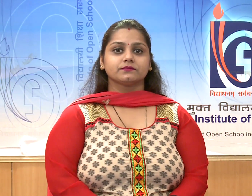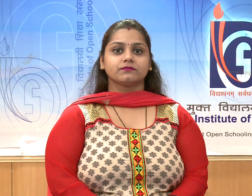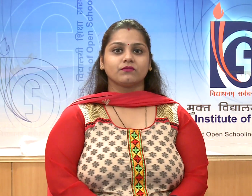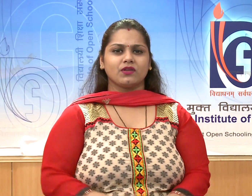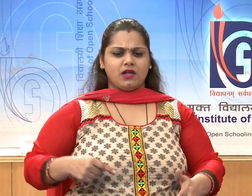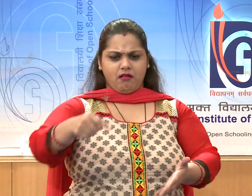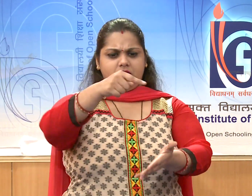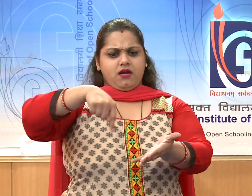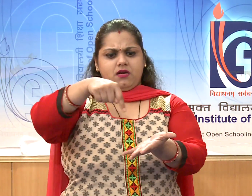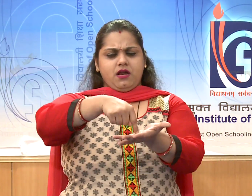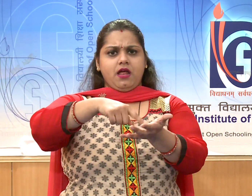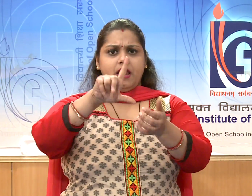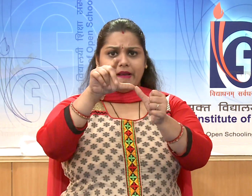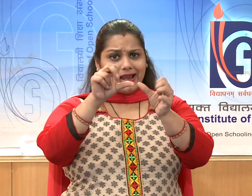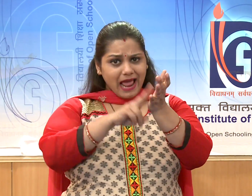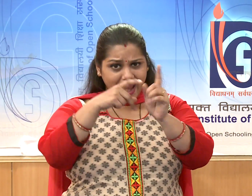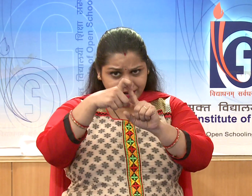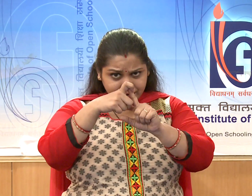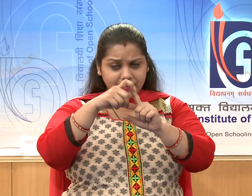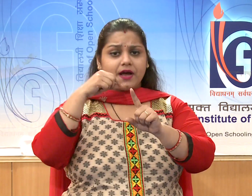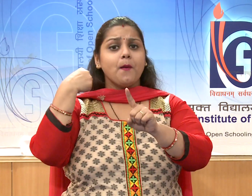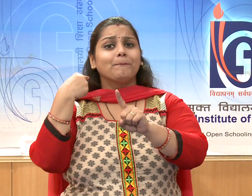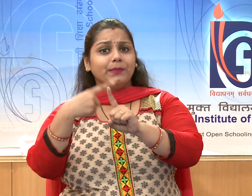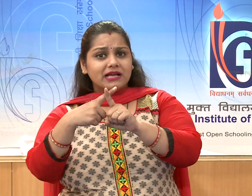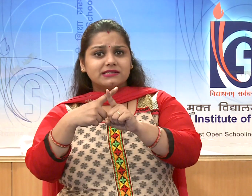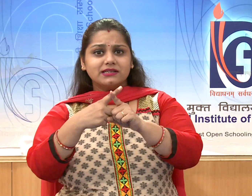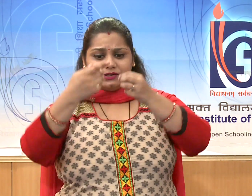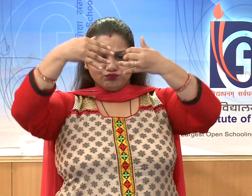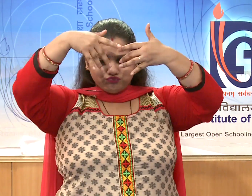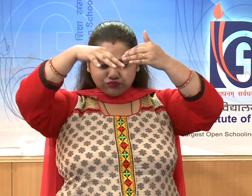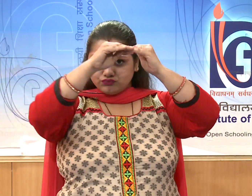over land and the hierarchy of the landed system